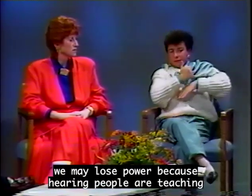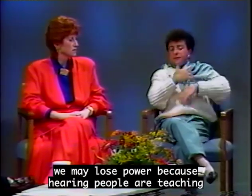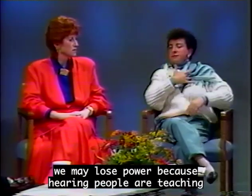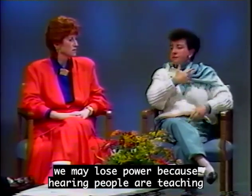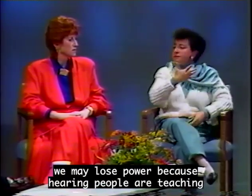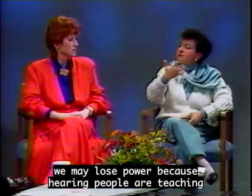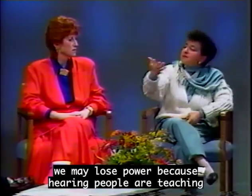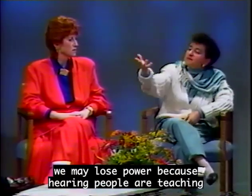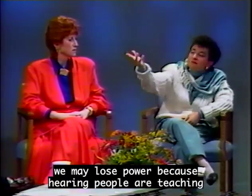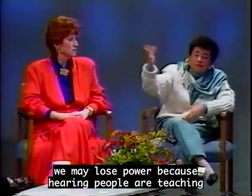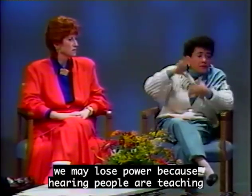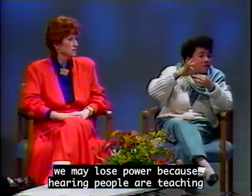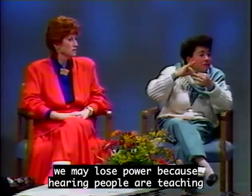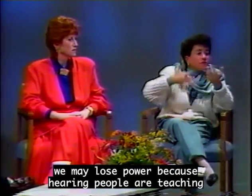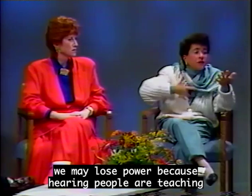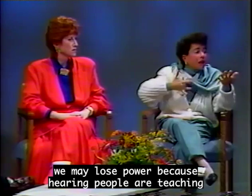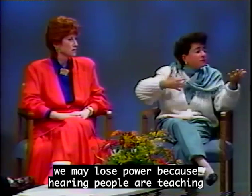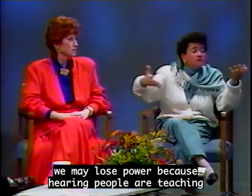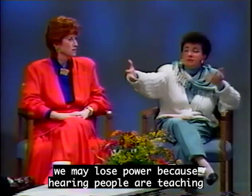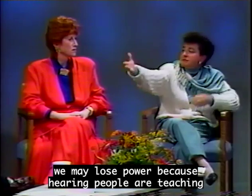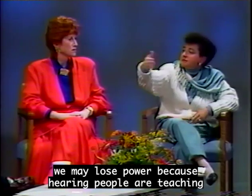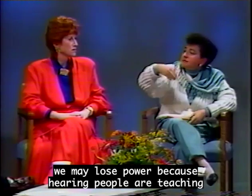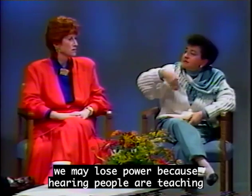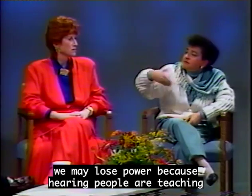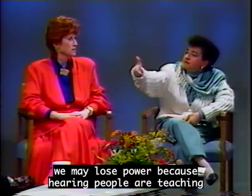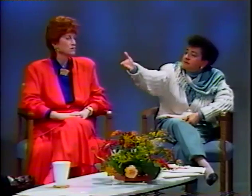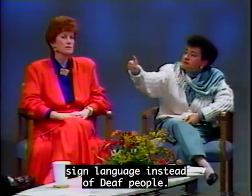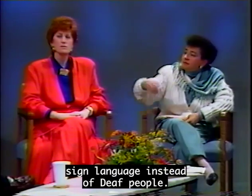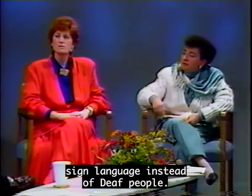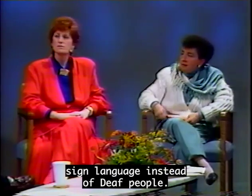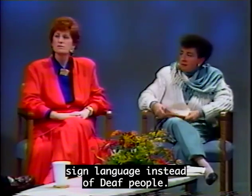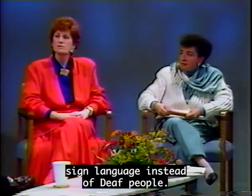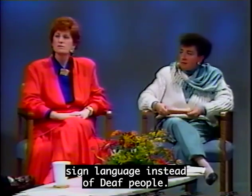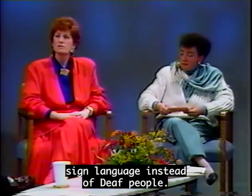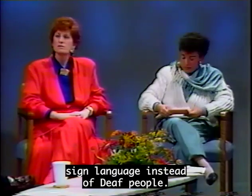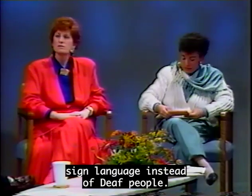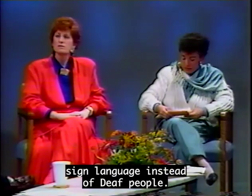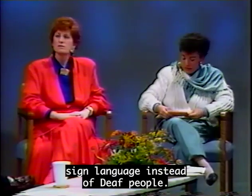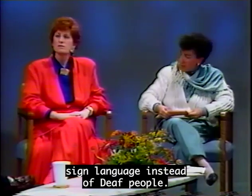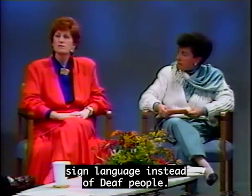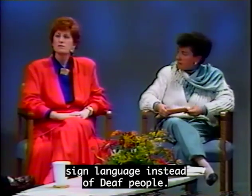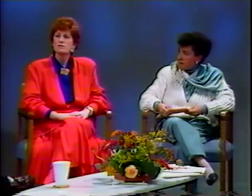we may lose power because hearing people are teaching sign language instead of deaf people?